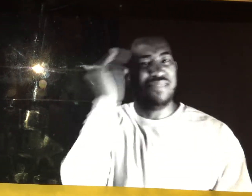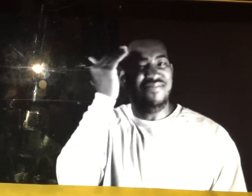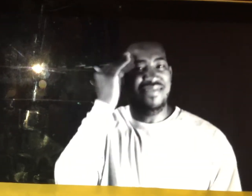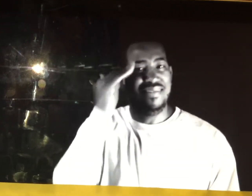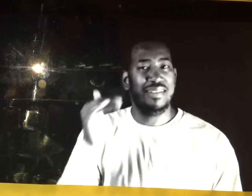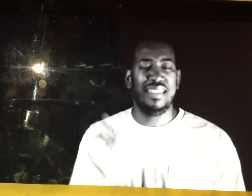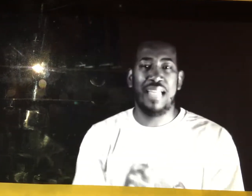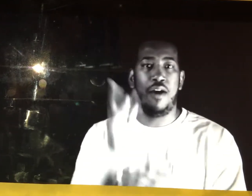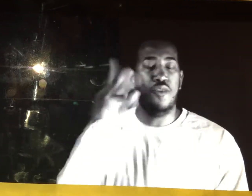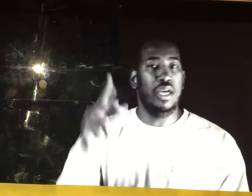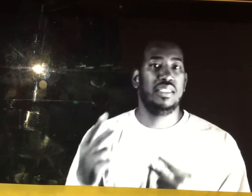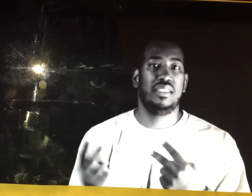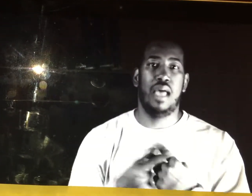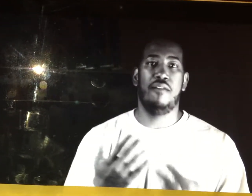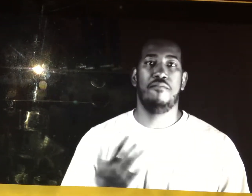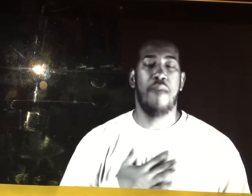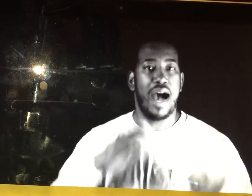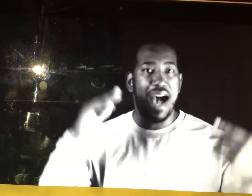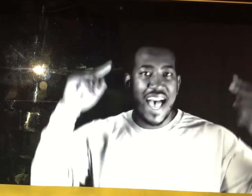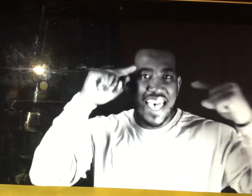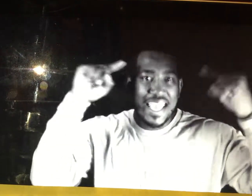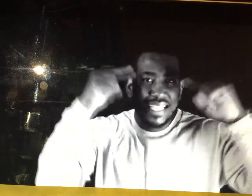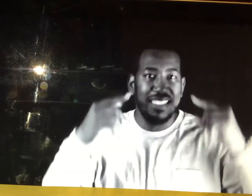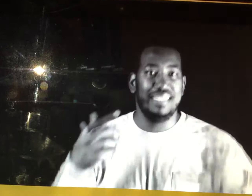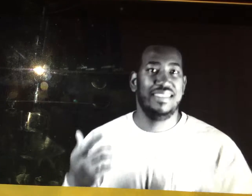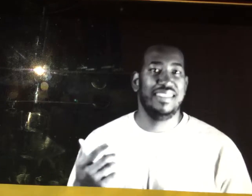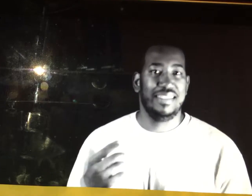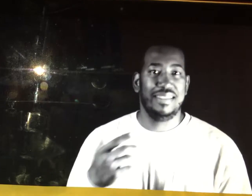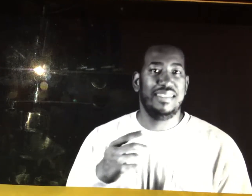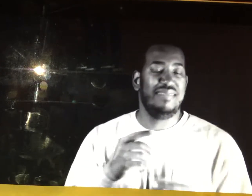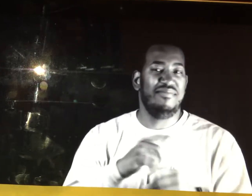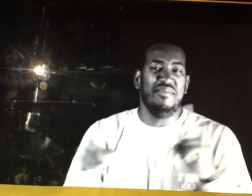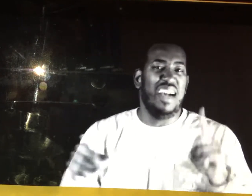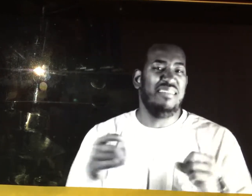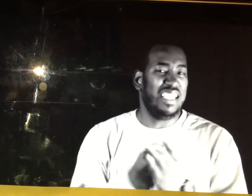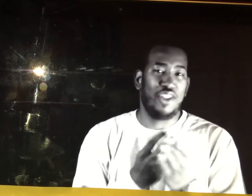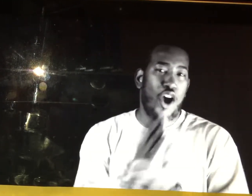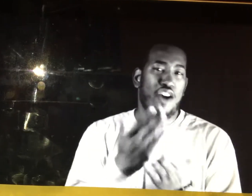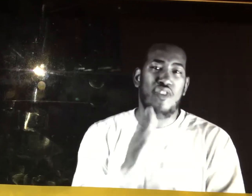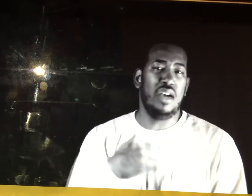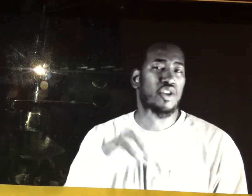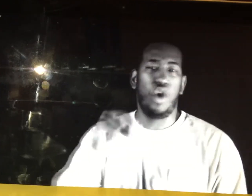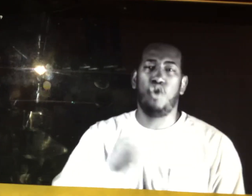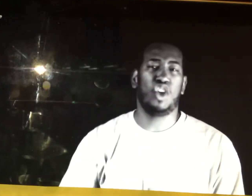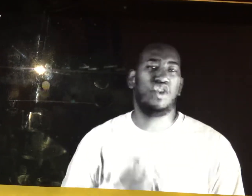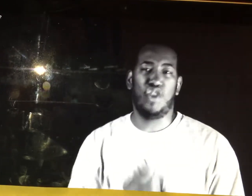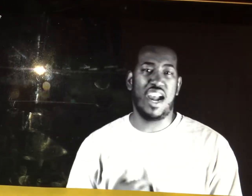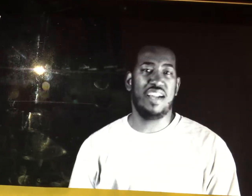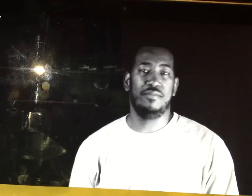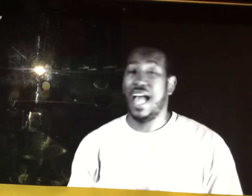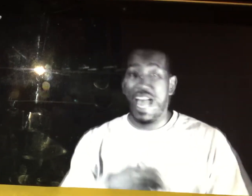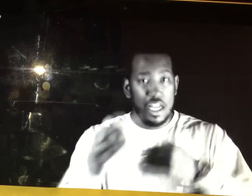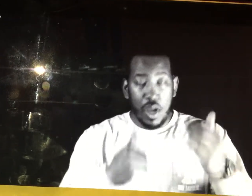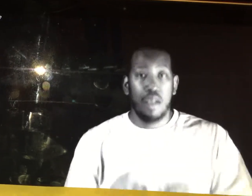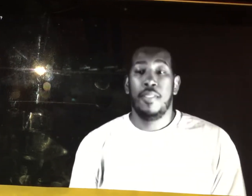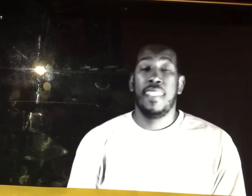But I do wish that they knew. It really would have saved a lot of headaches for me. But that's all right. No